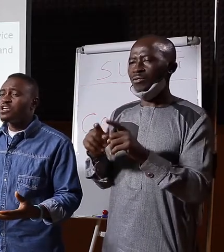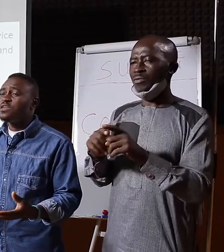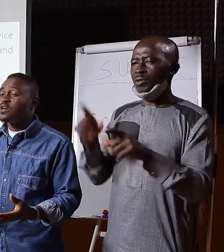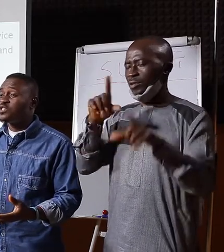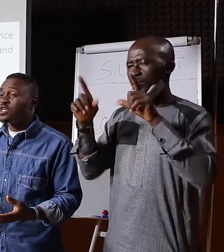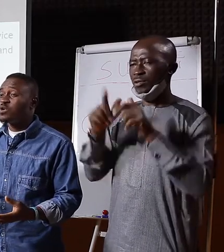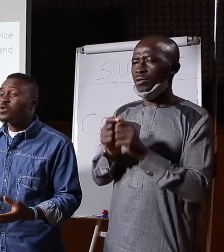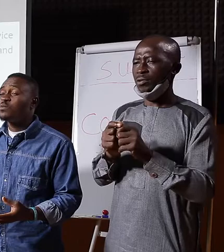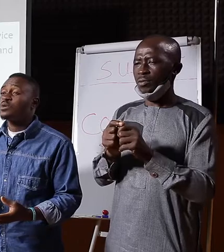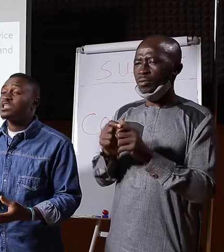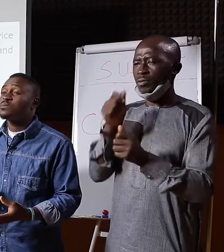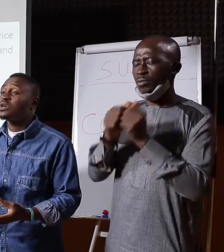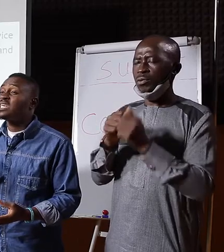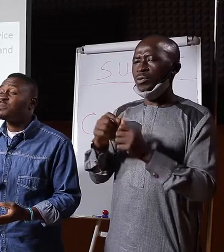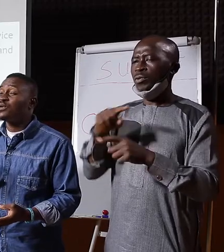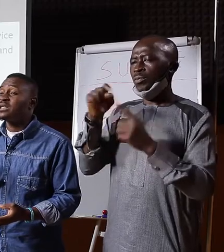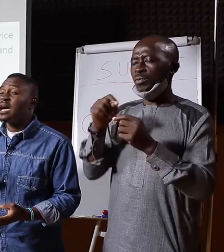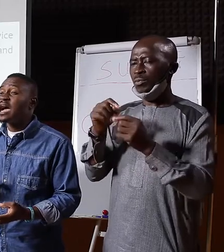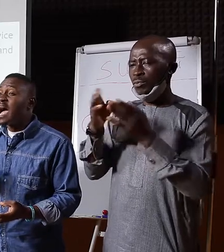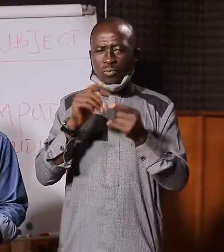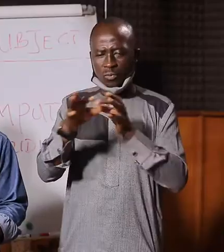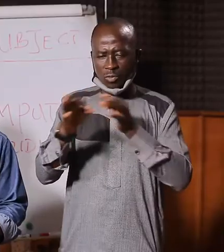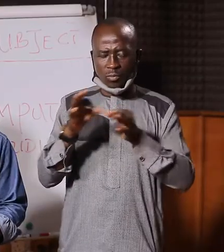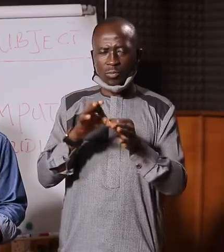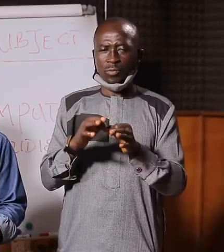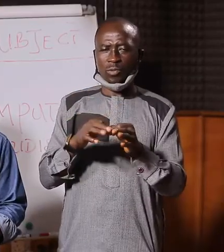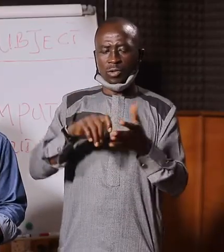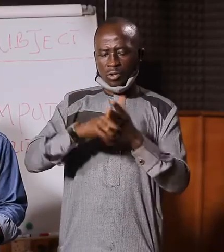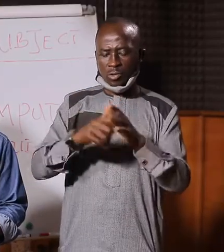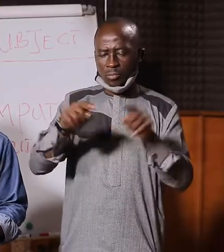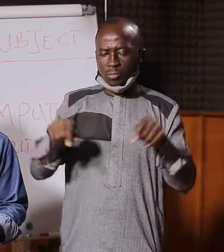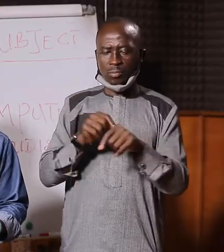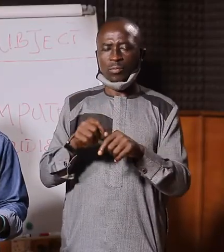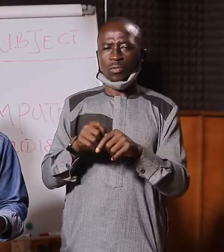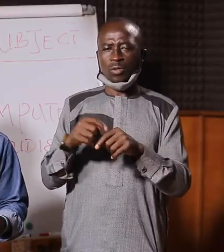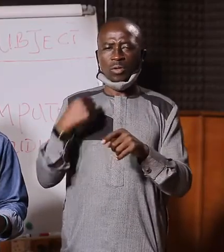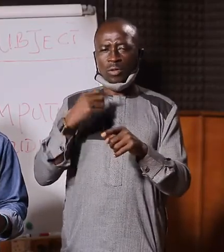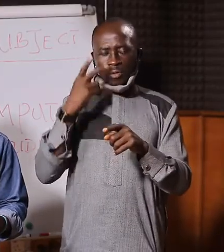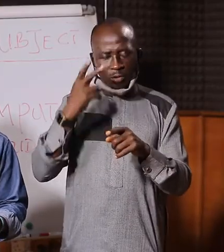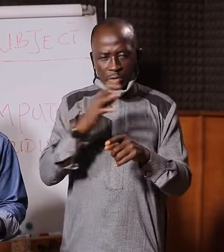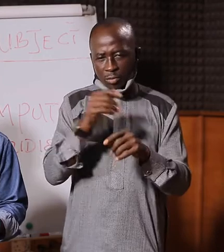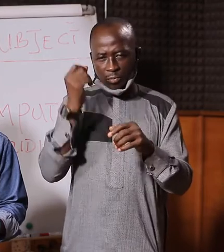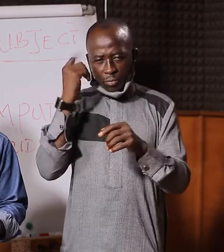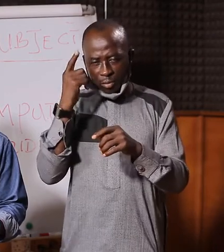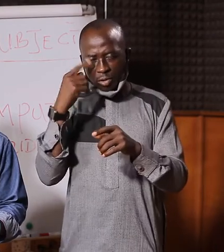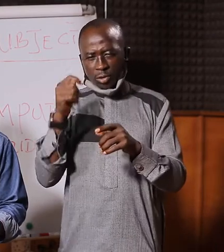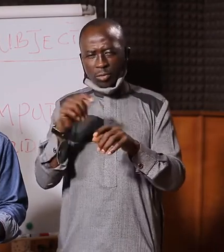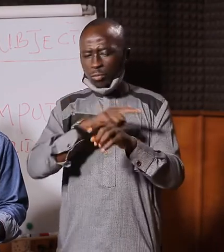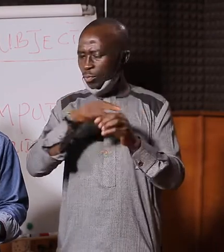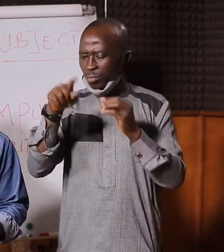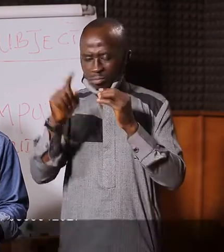which eventually, when we come to explore keyboard as a device, we would see and understand the